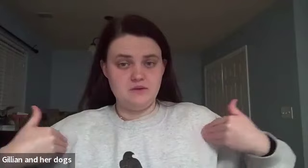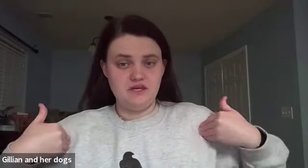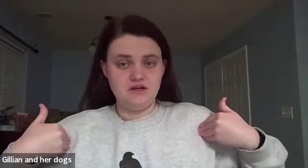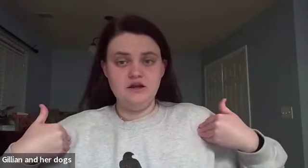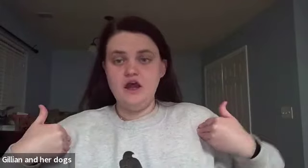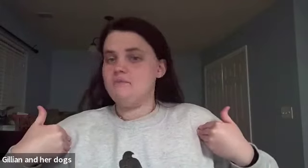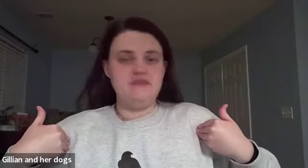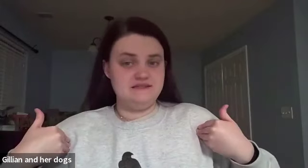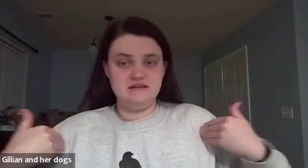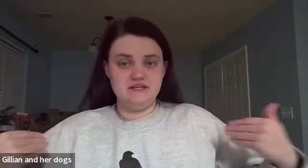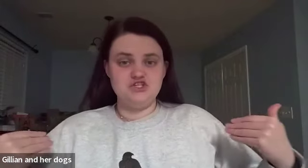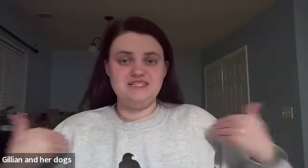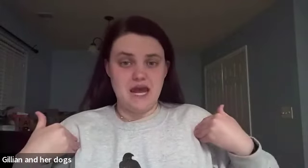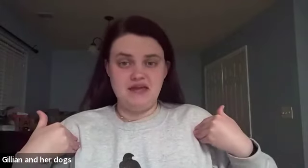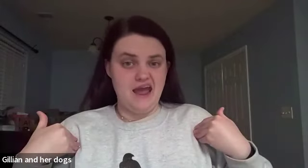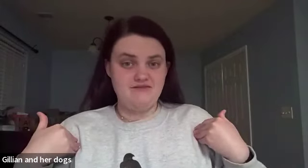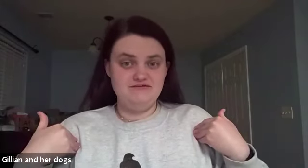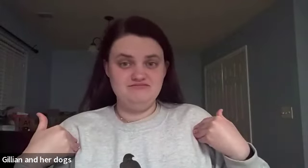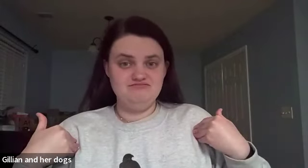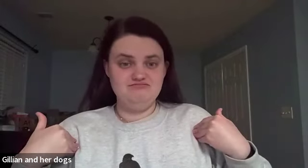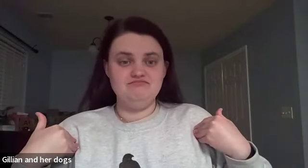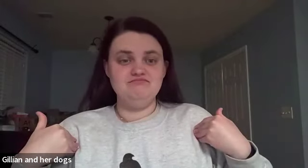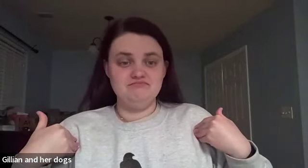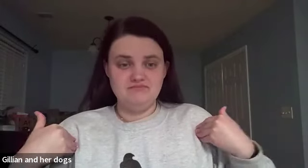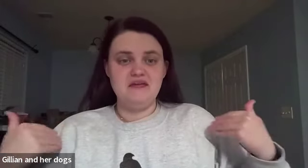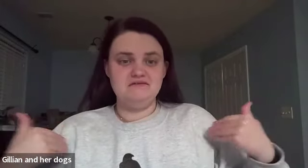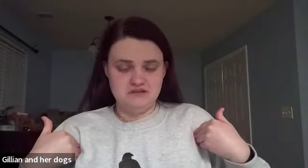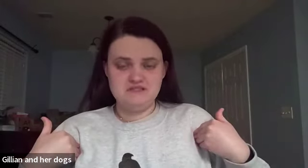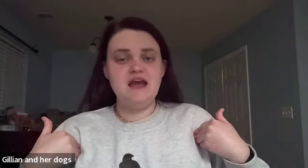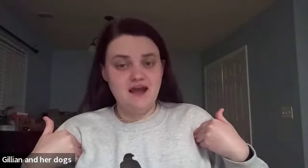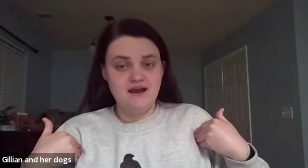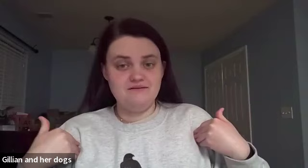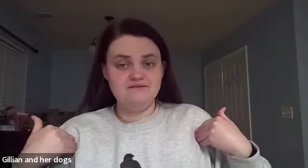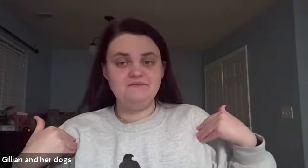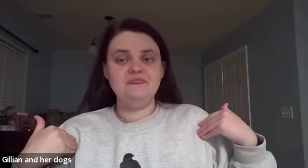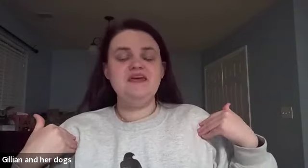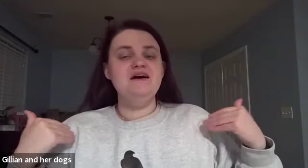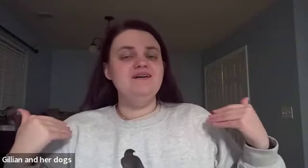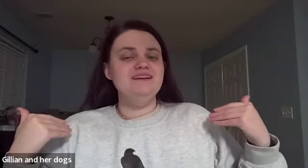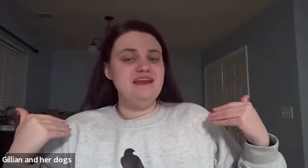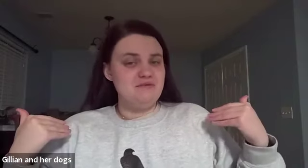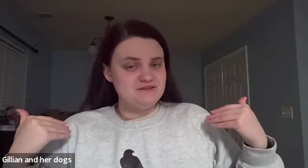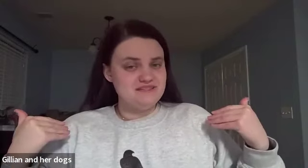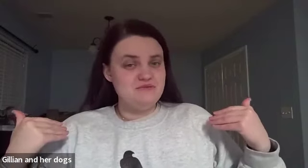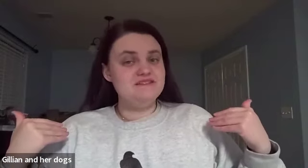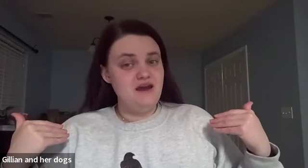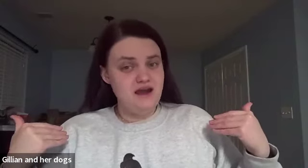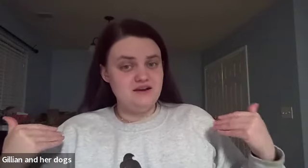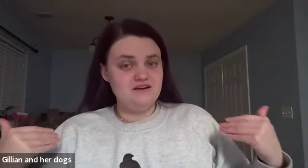come here, but that's it. They just tap have. So this is have. Now, what I was going to say with tired